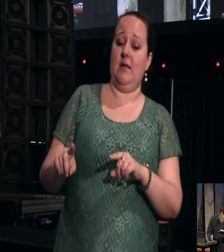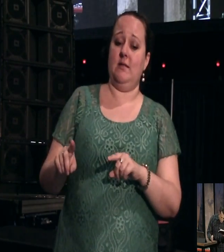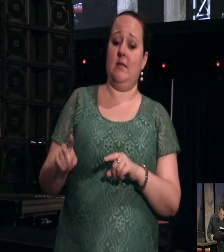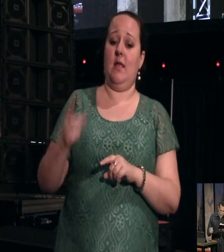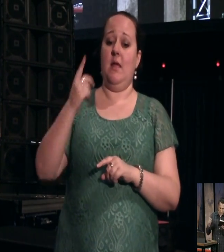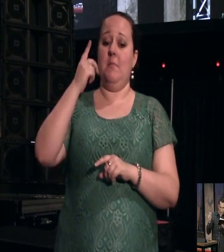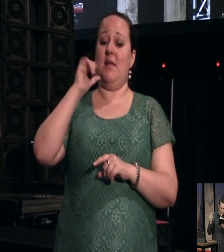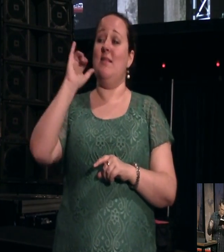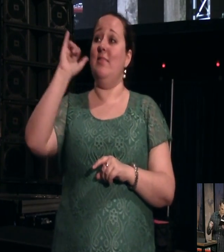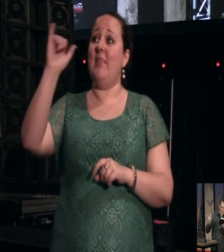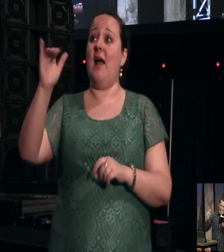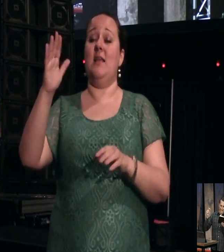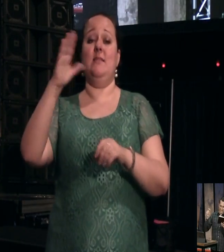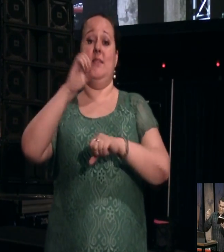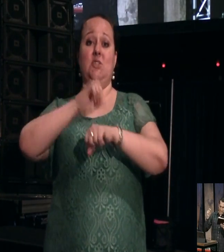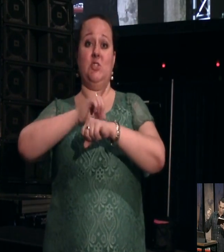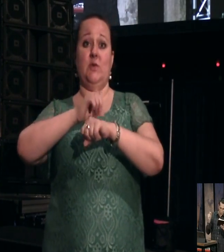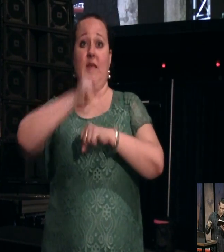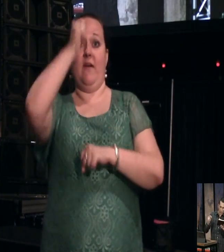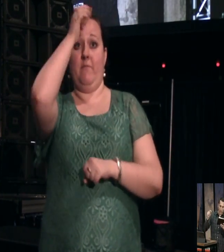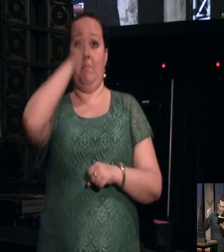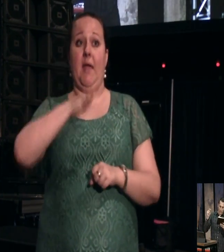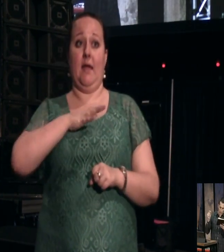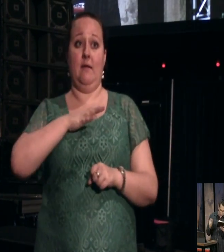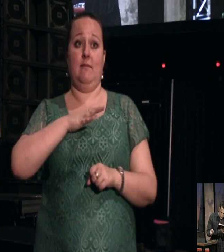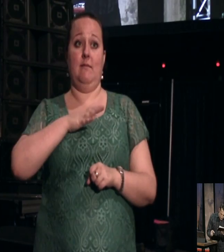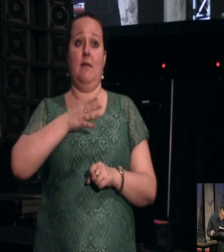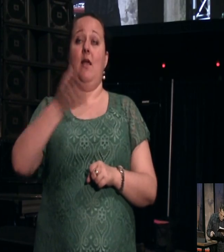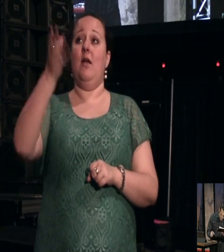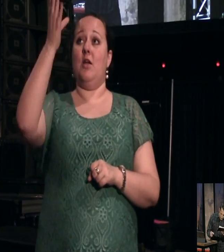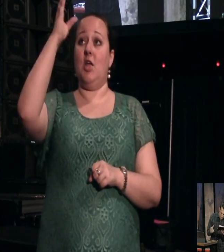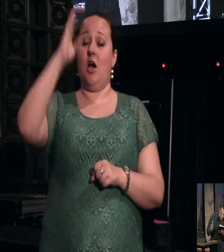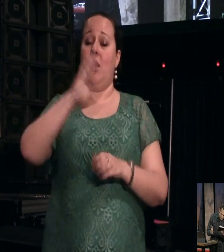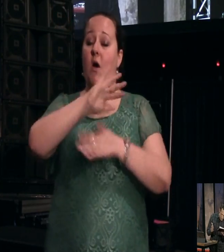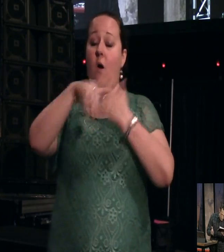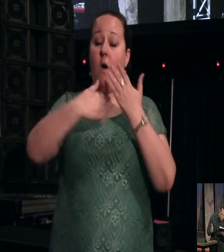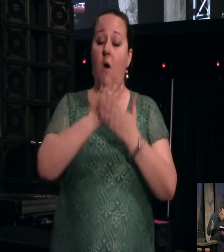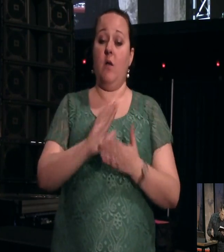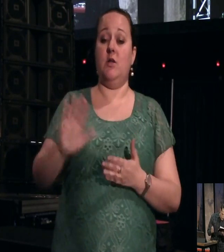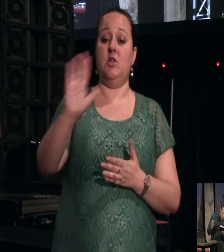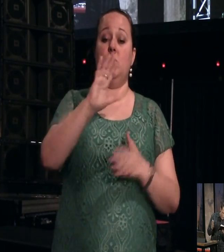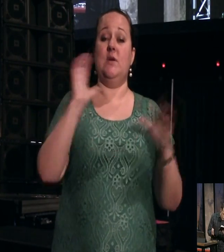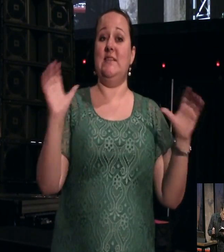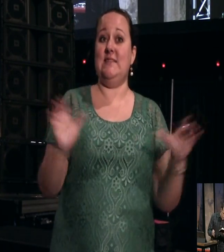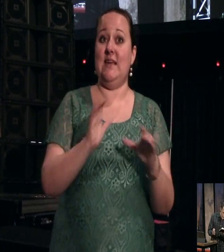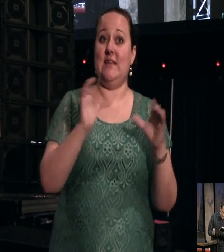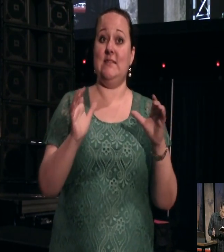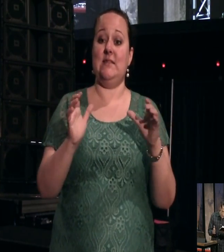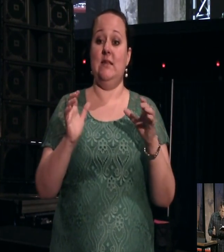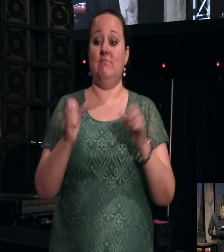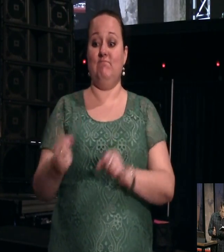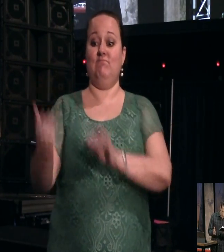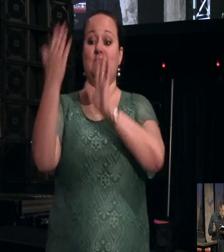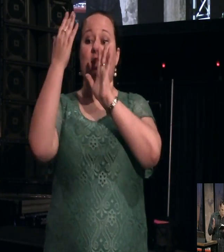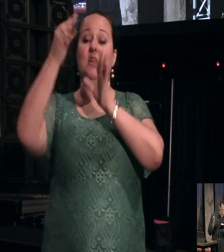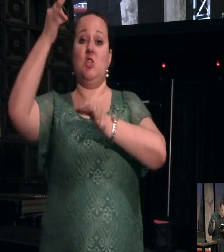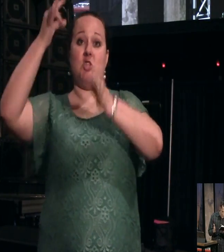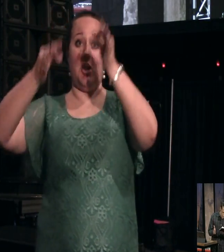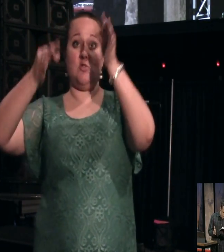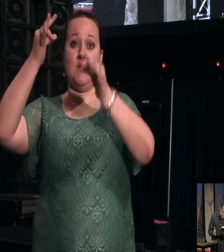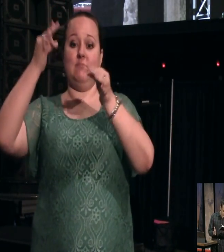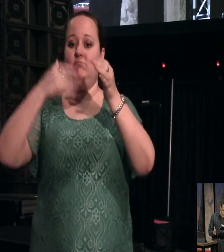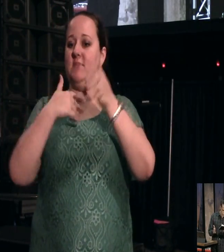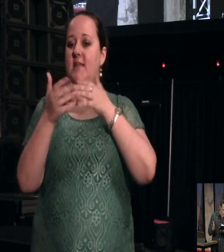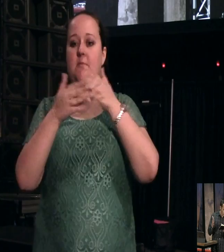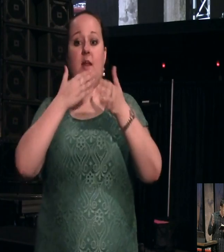His commandments, for this is the whole duty of man. For God will bring every deed into judgment with